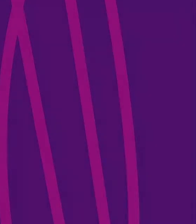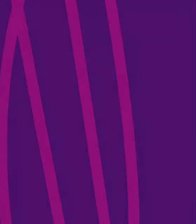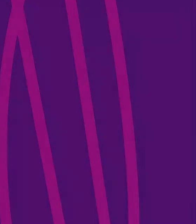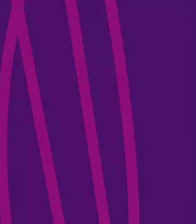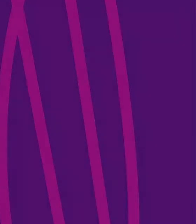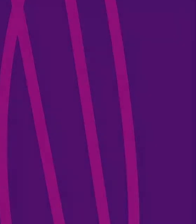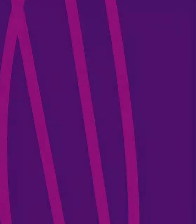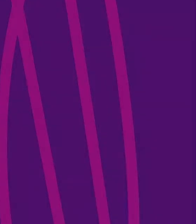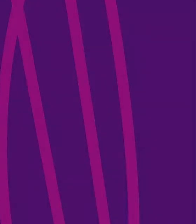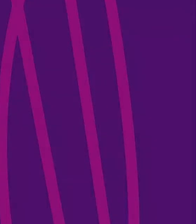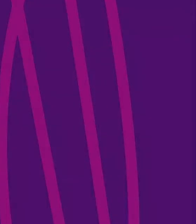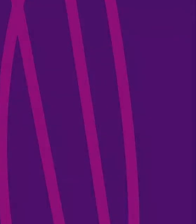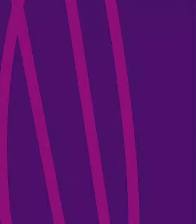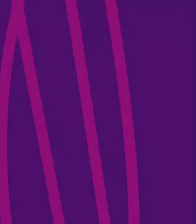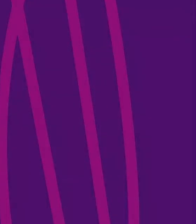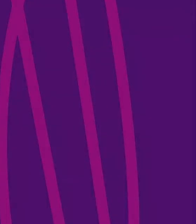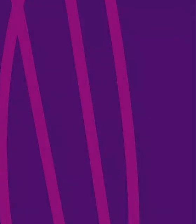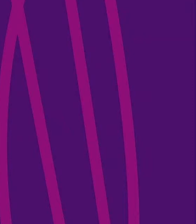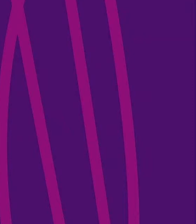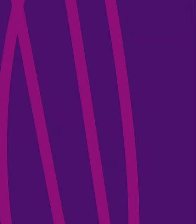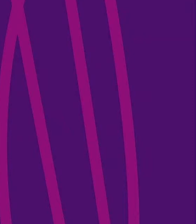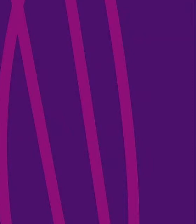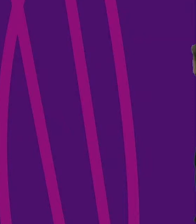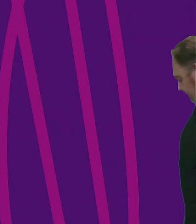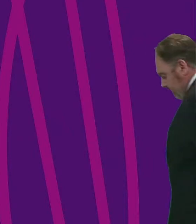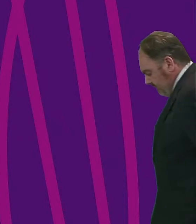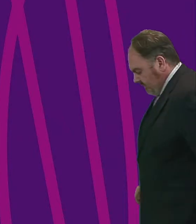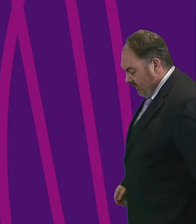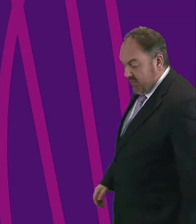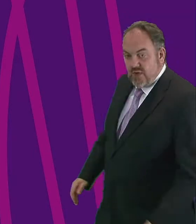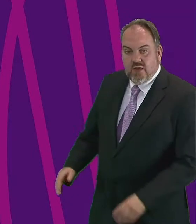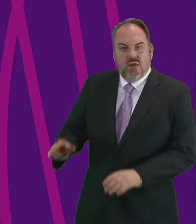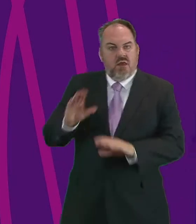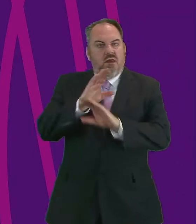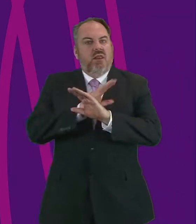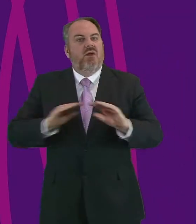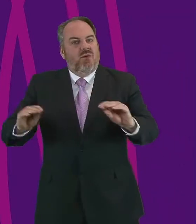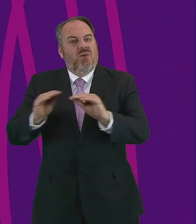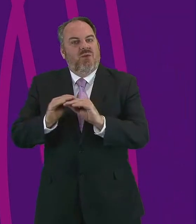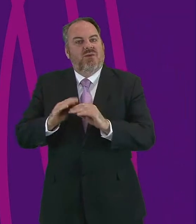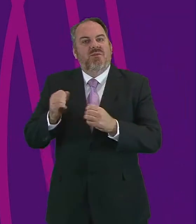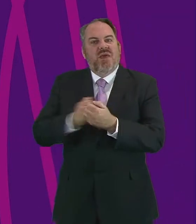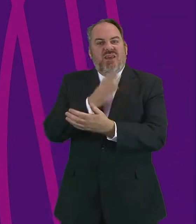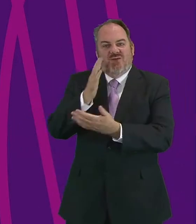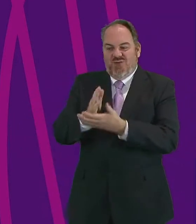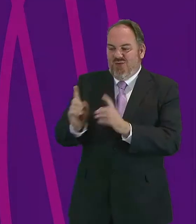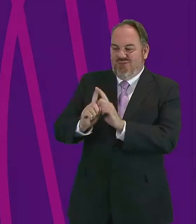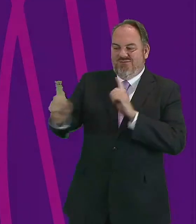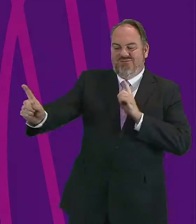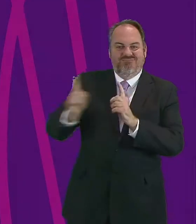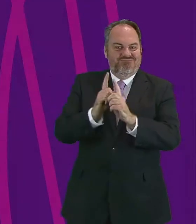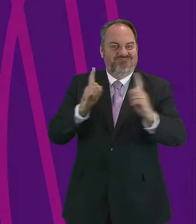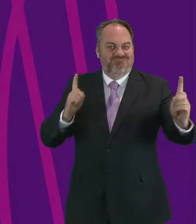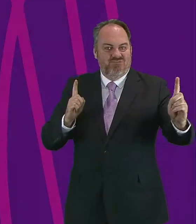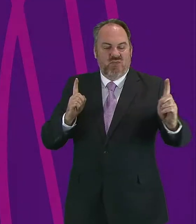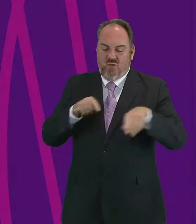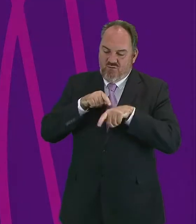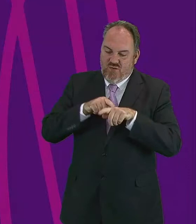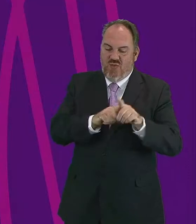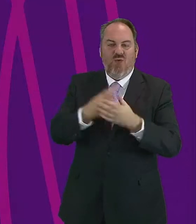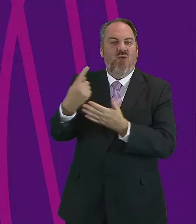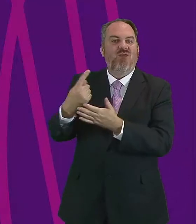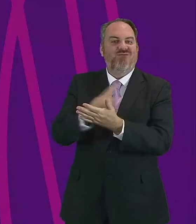Thank you. Let me once again remind members that social distancing measures are in place in the chamber and across the campus. Please take care to observe these